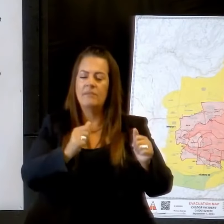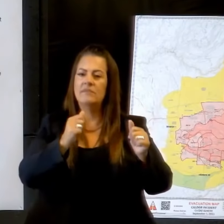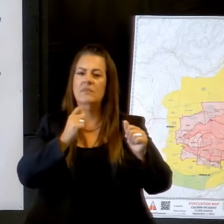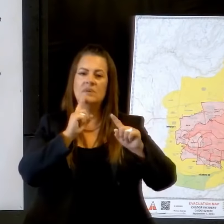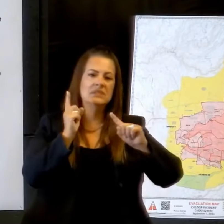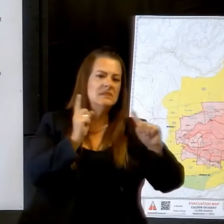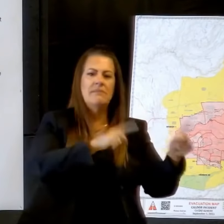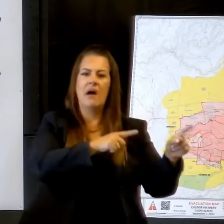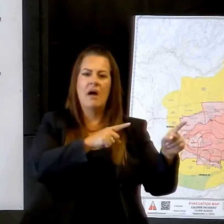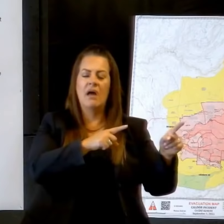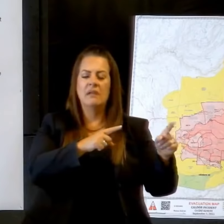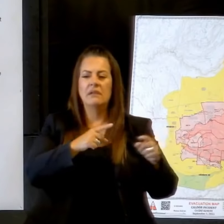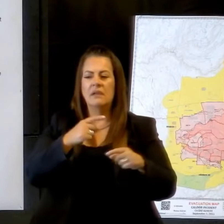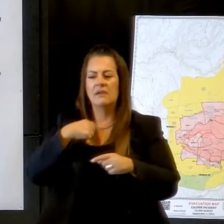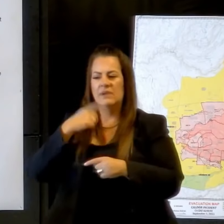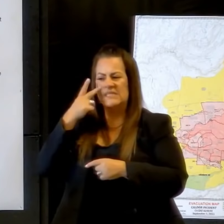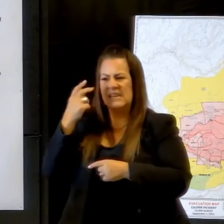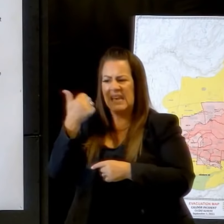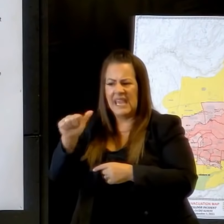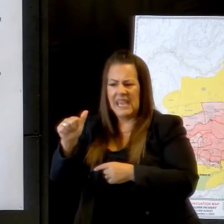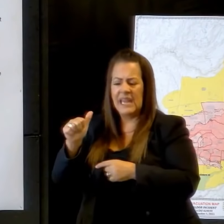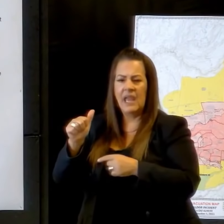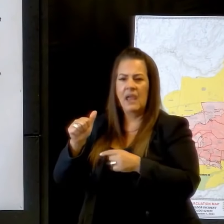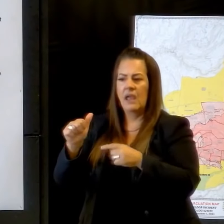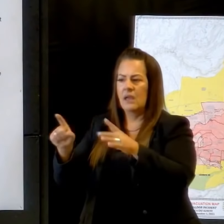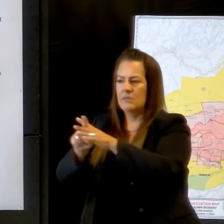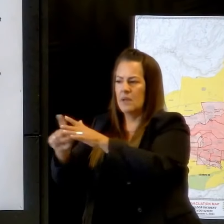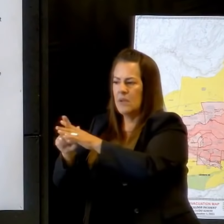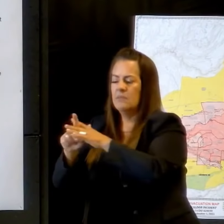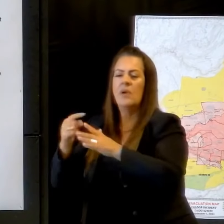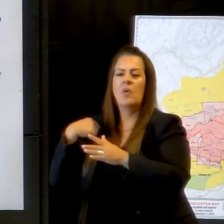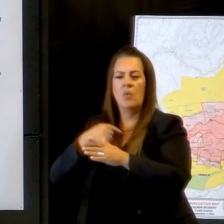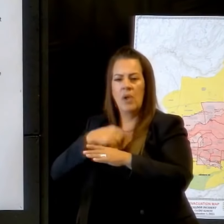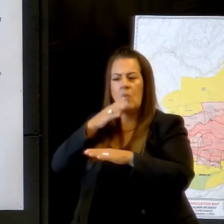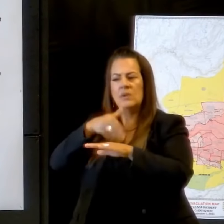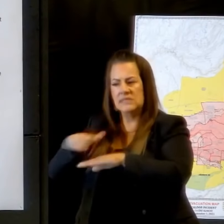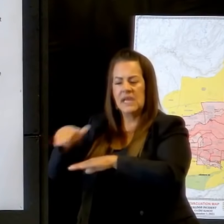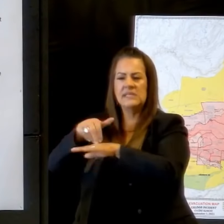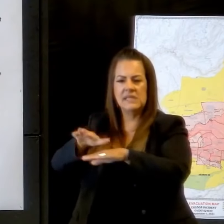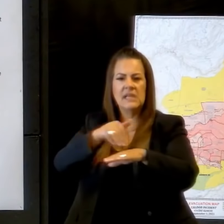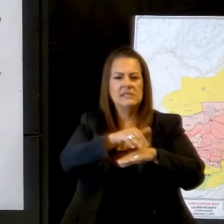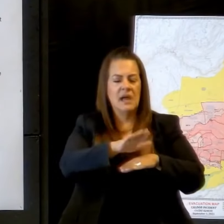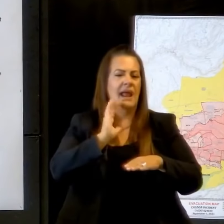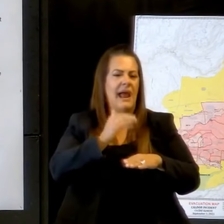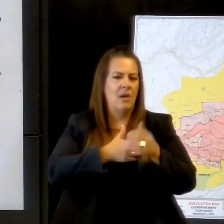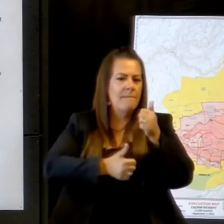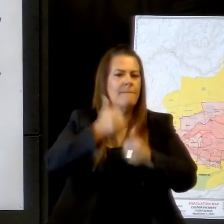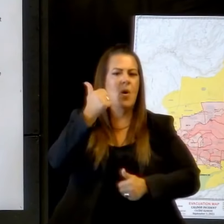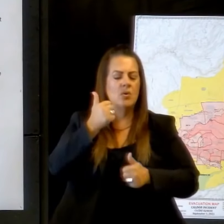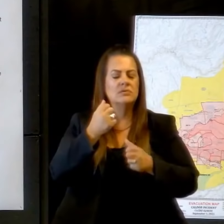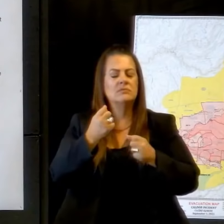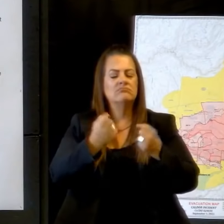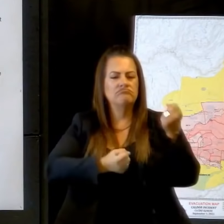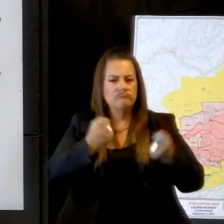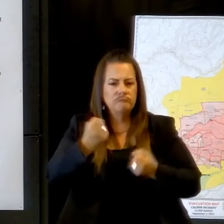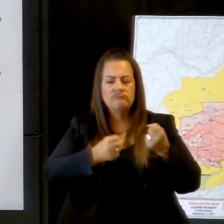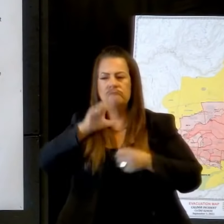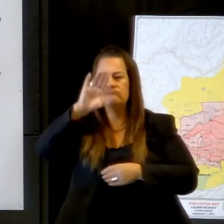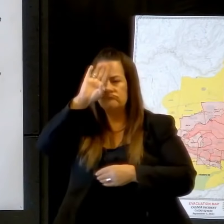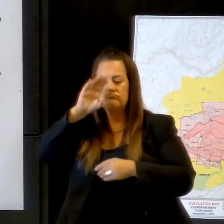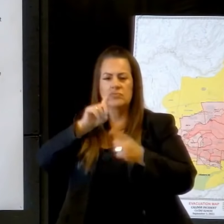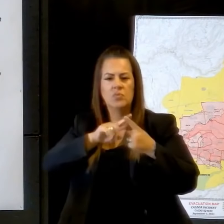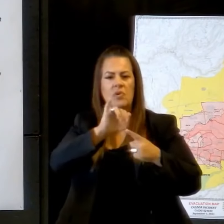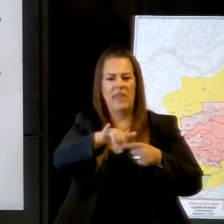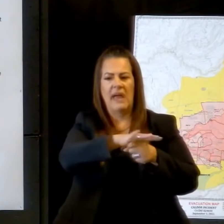near a subdivision or a community, that's exactly where we try to focus our resources. At the same time, we have to try to catch the fire in a larger picture